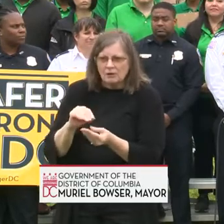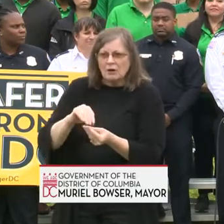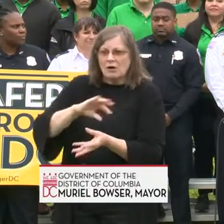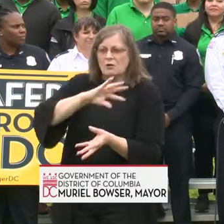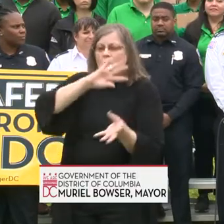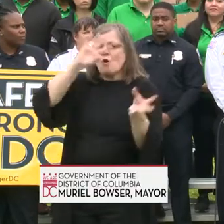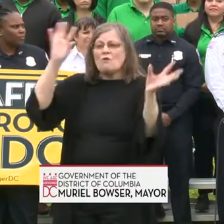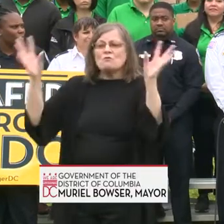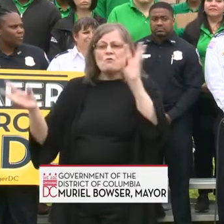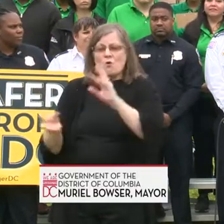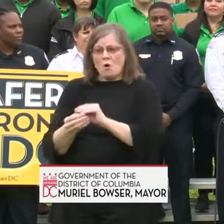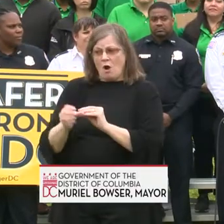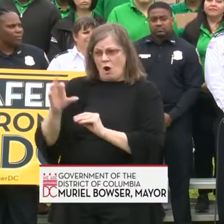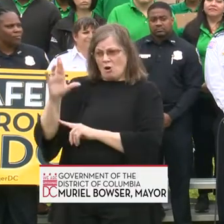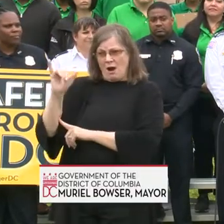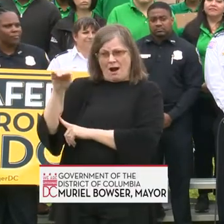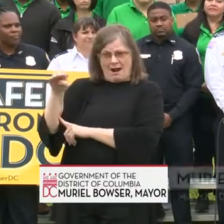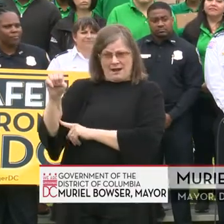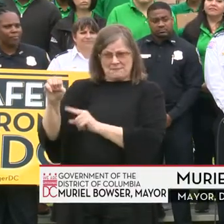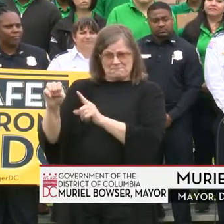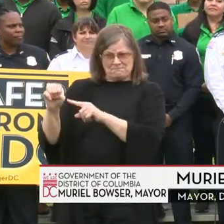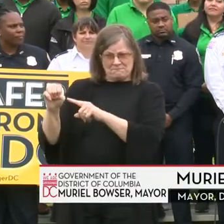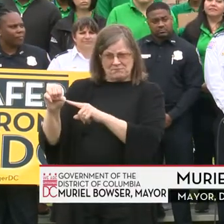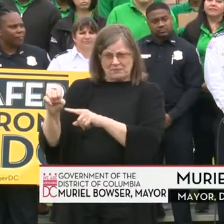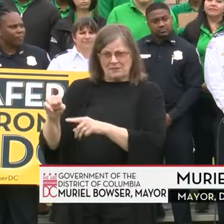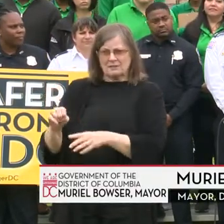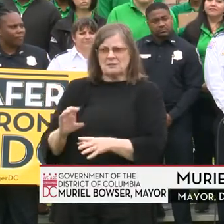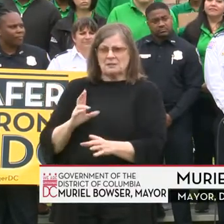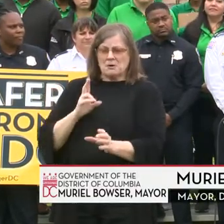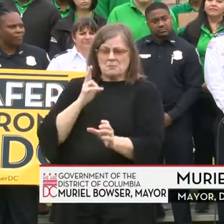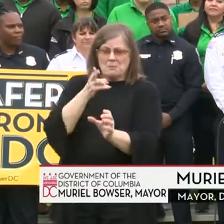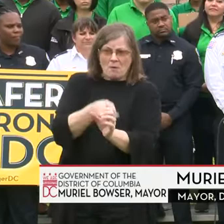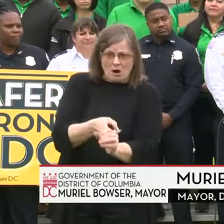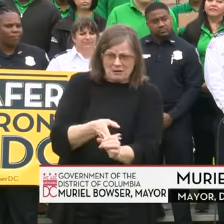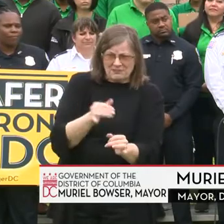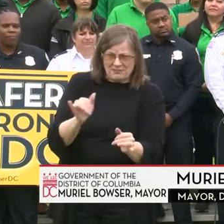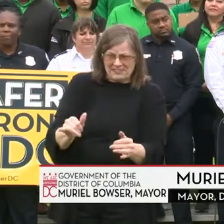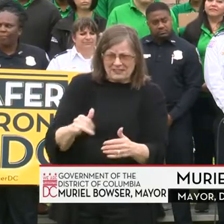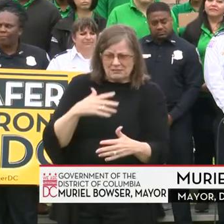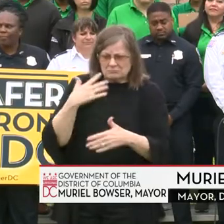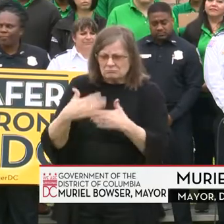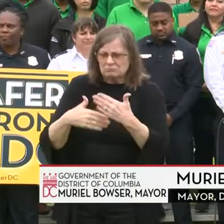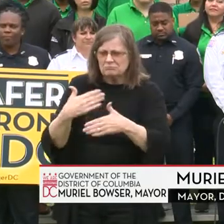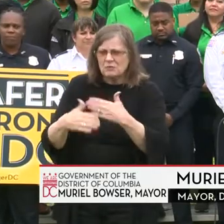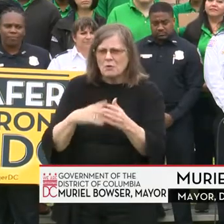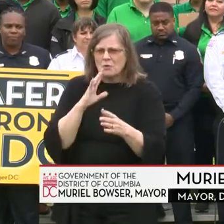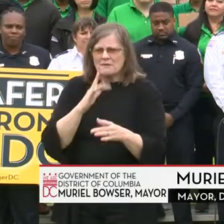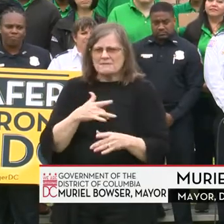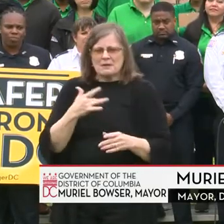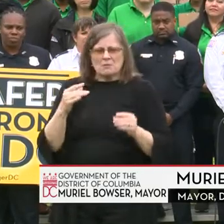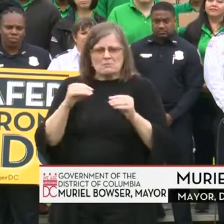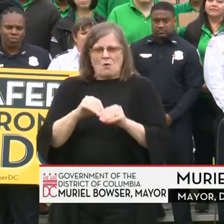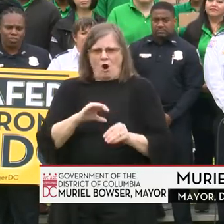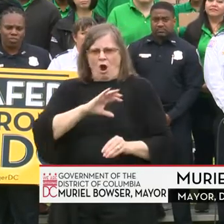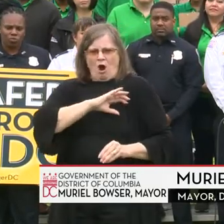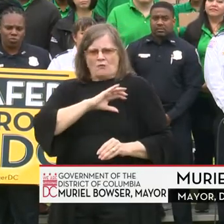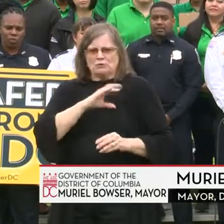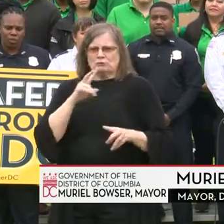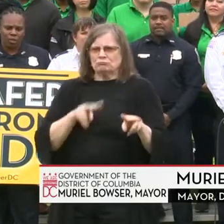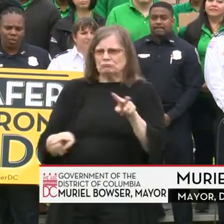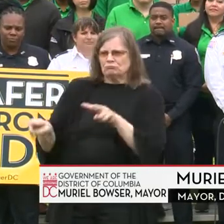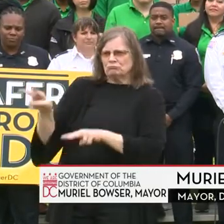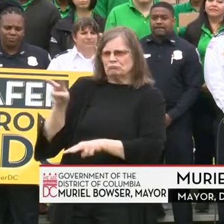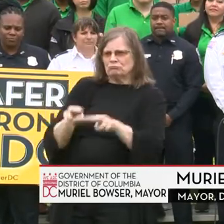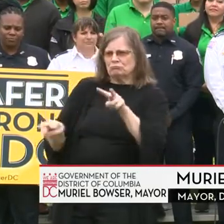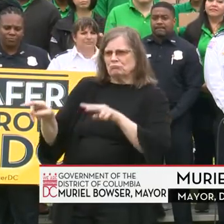Part of the initiative will involve sending more officers into neighborhoods that are experiencing higher volumes